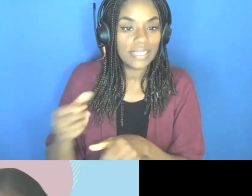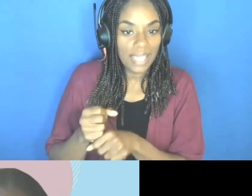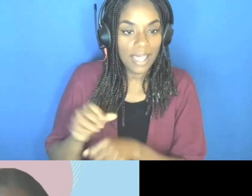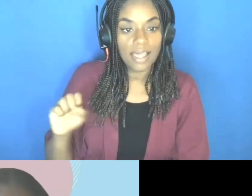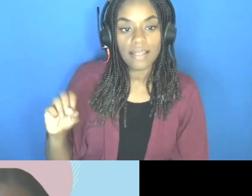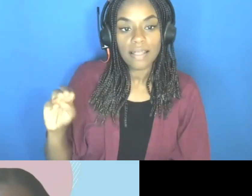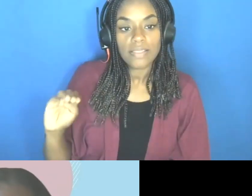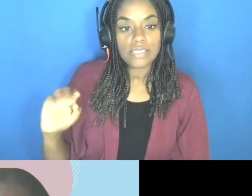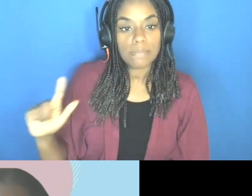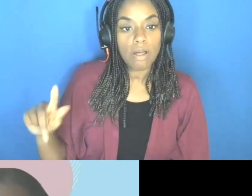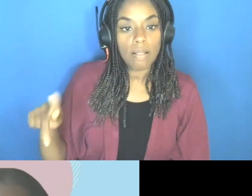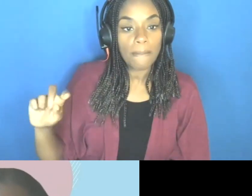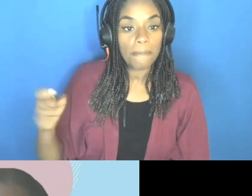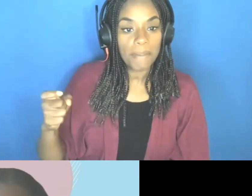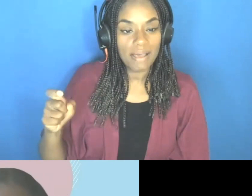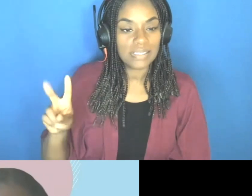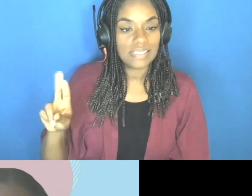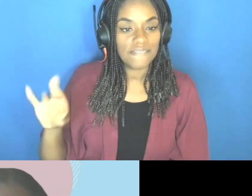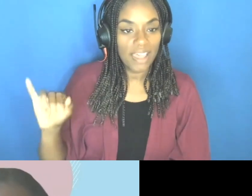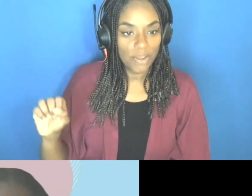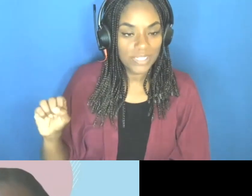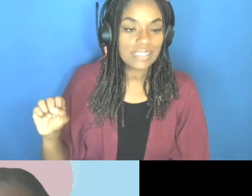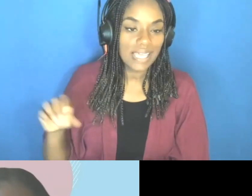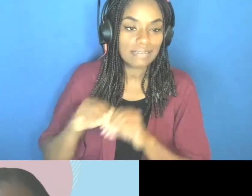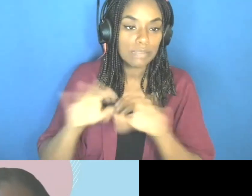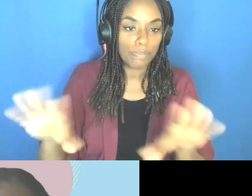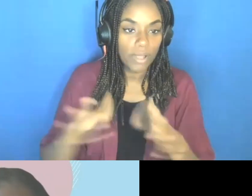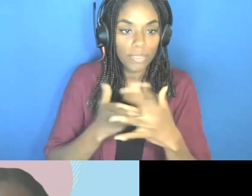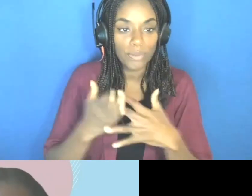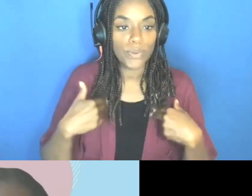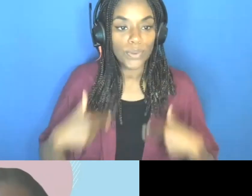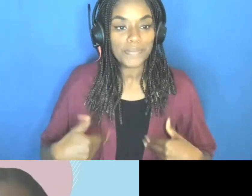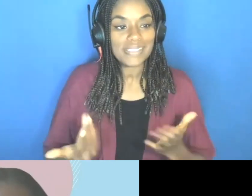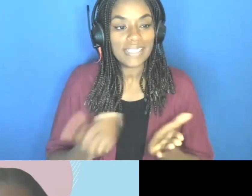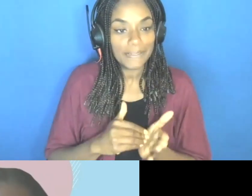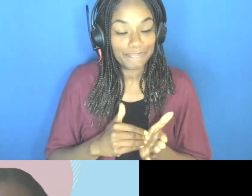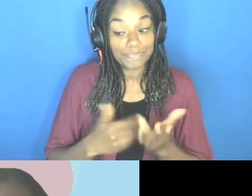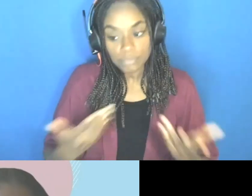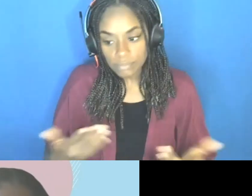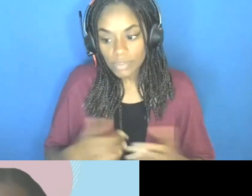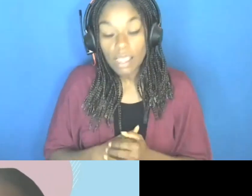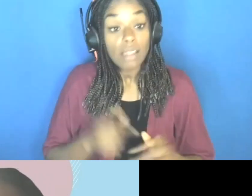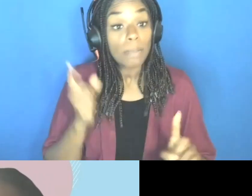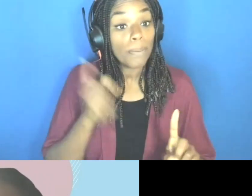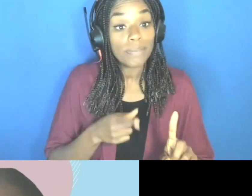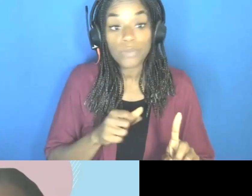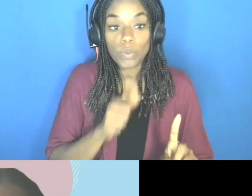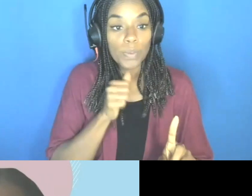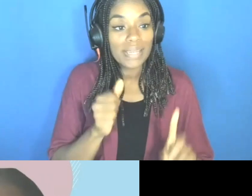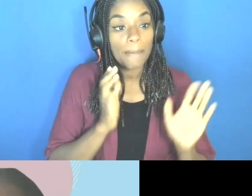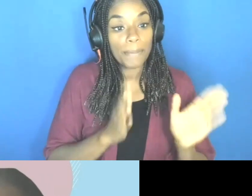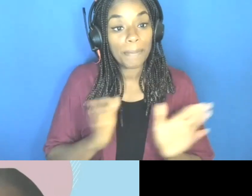and returned it to human population. So we were unprepared in part because we didn't